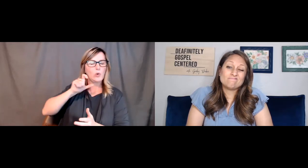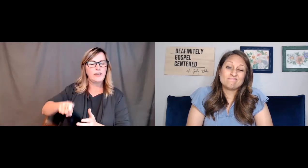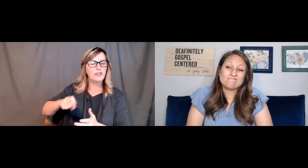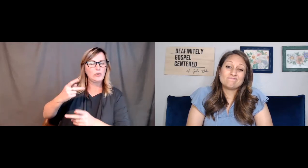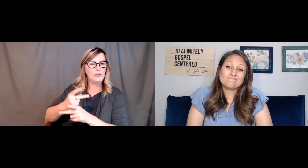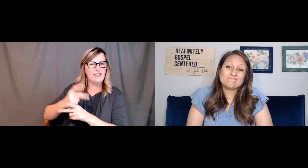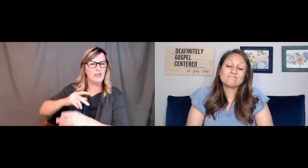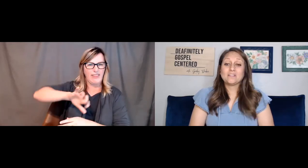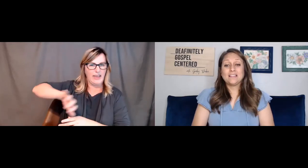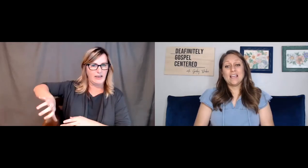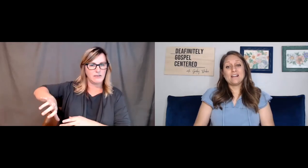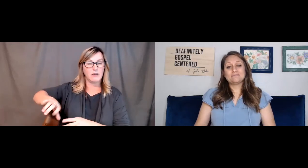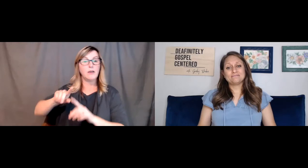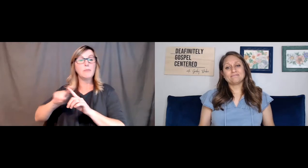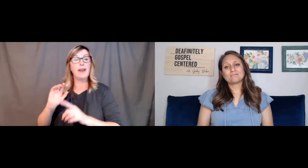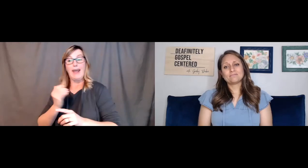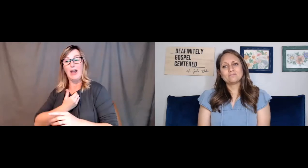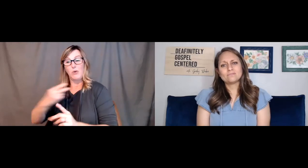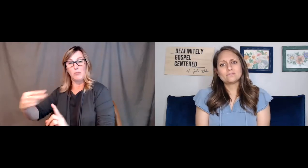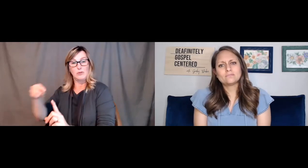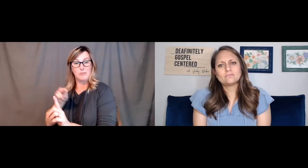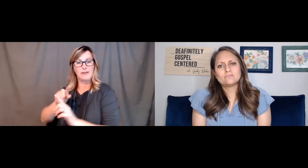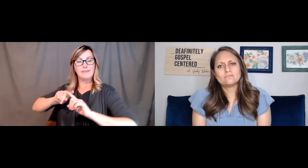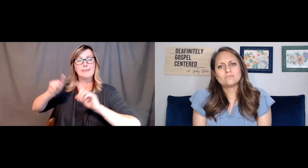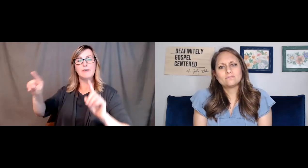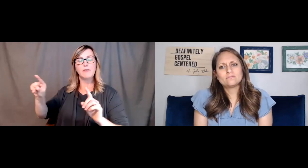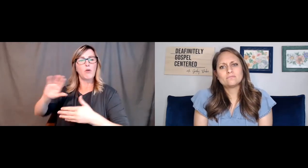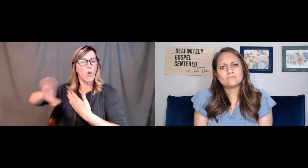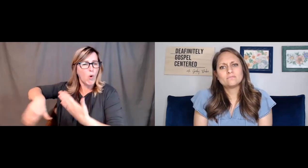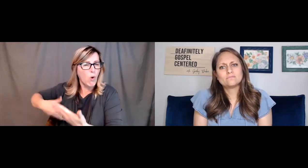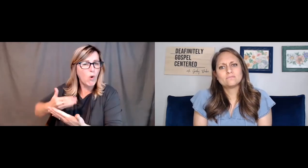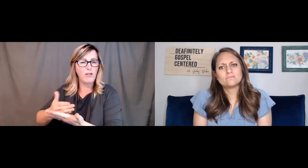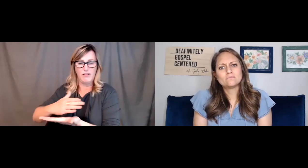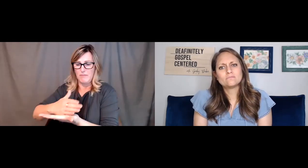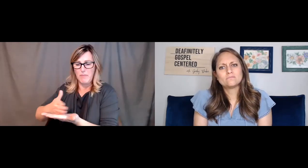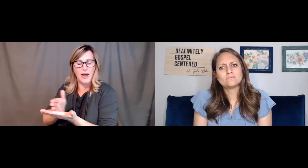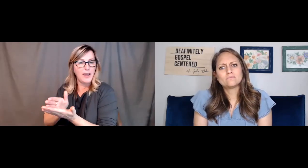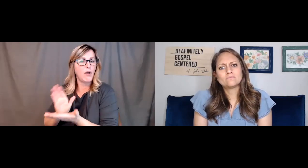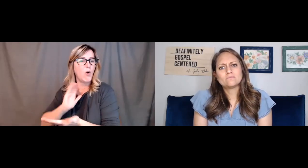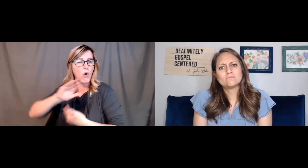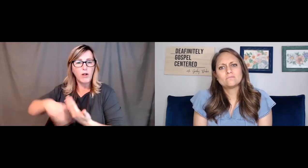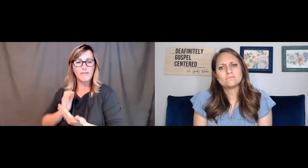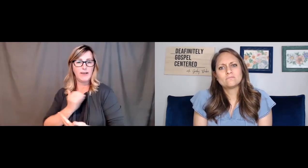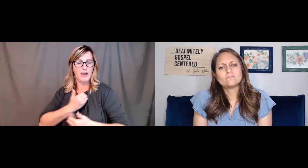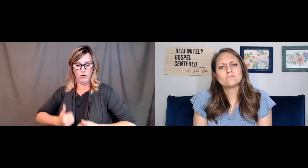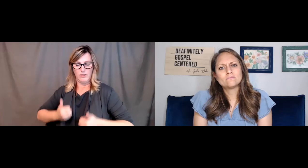but these other 2, we can just ignore those. But the believer's perspective is different.